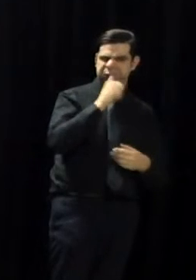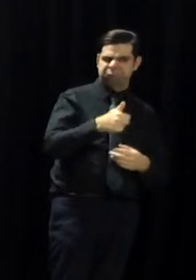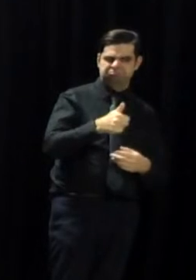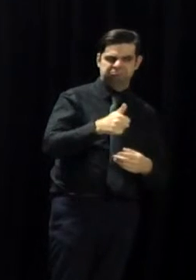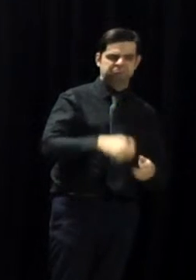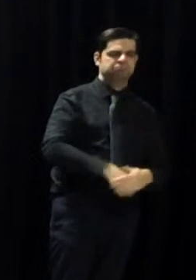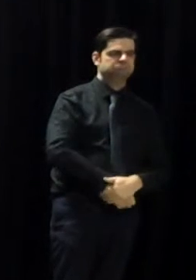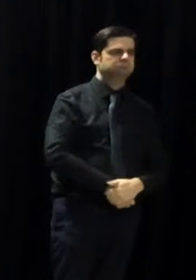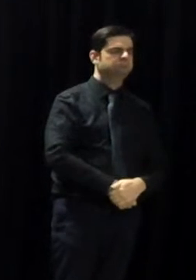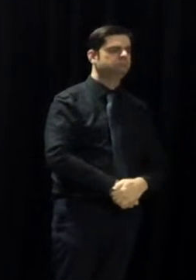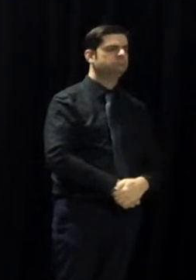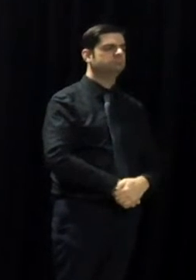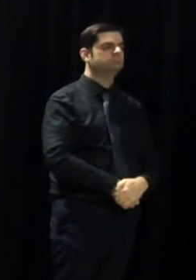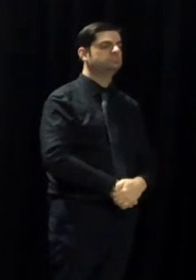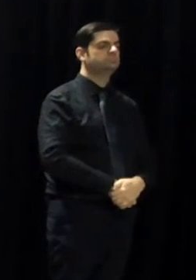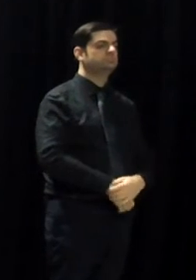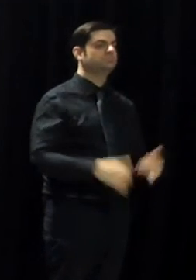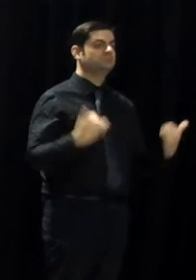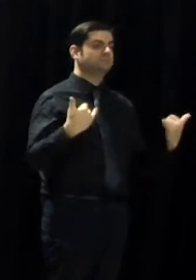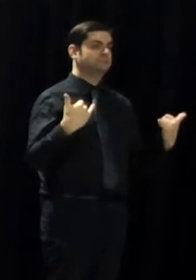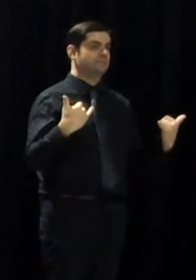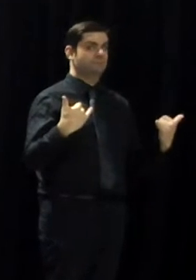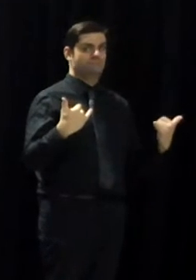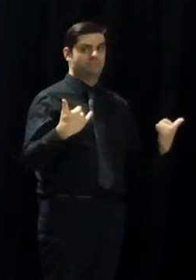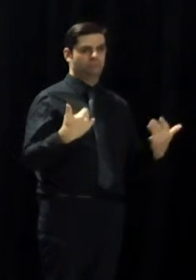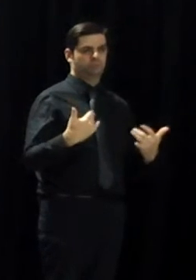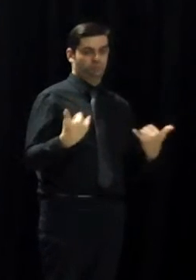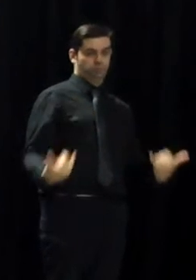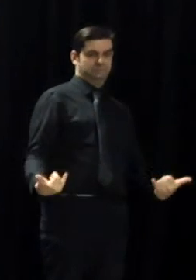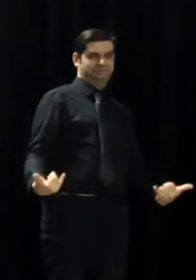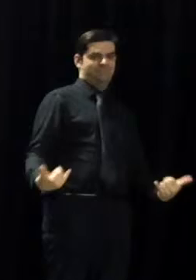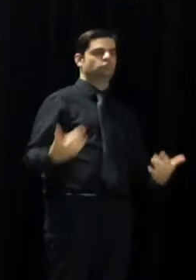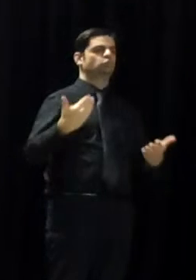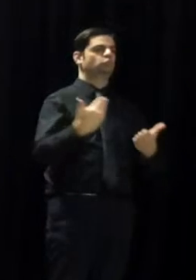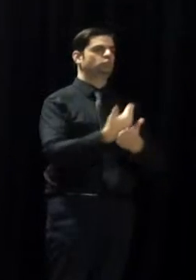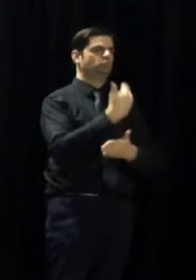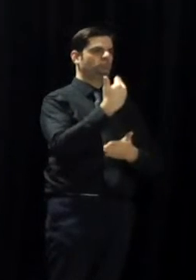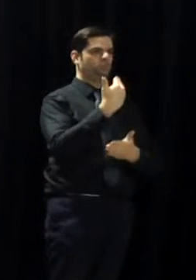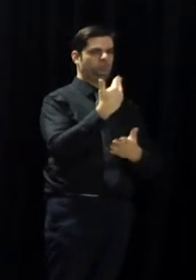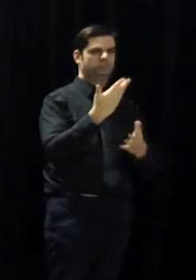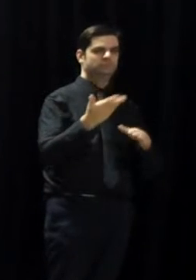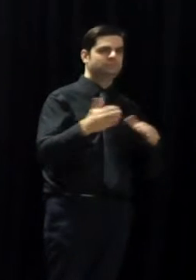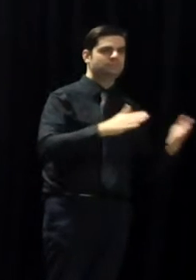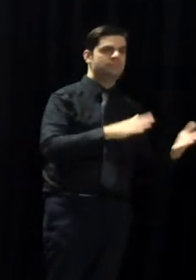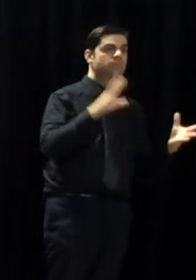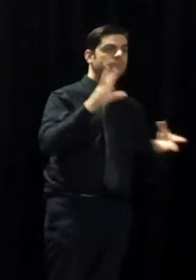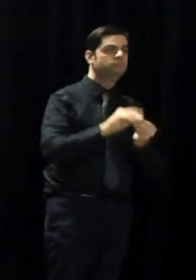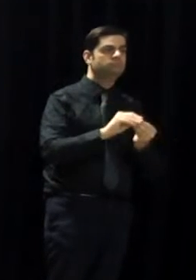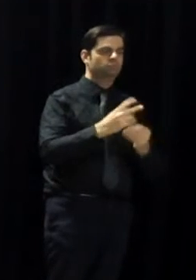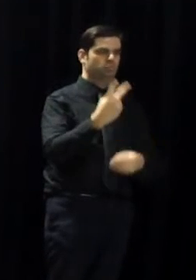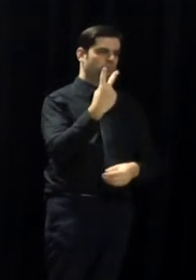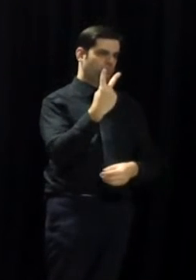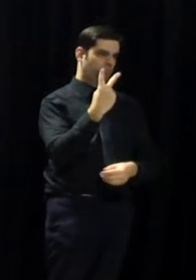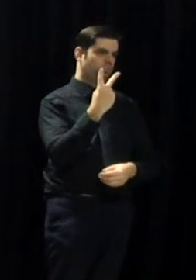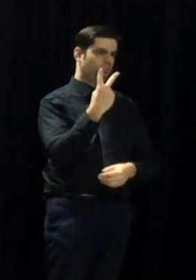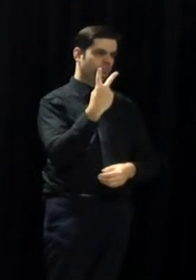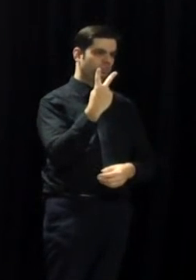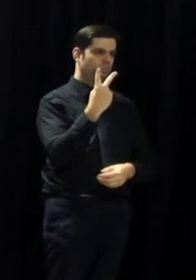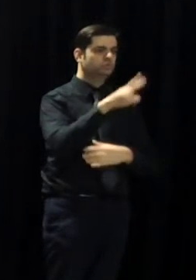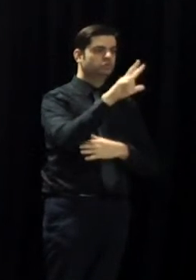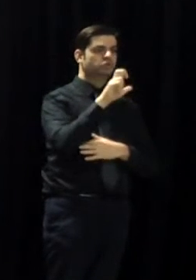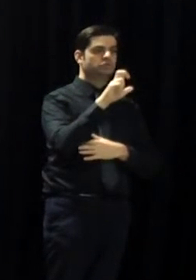lost 334 members of the community, 20 members over the last 2